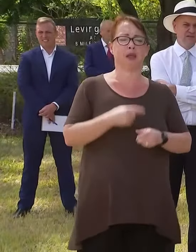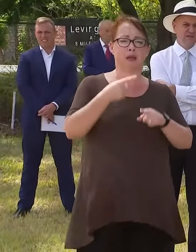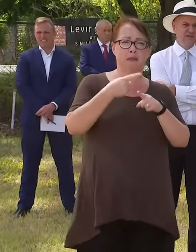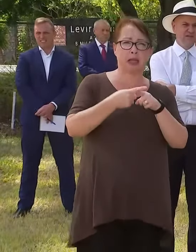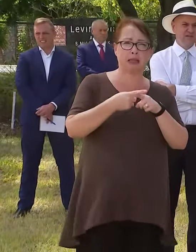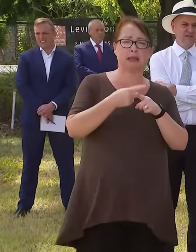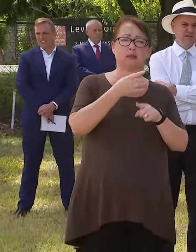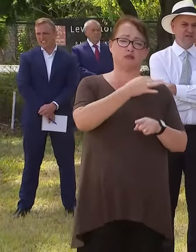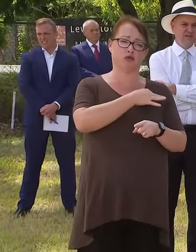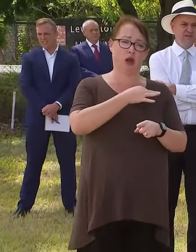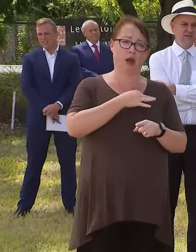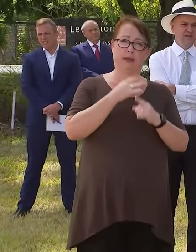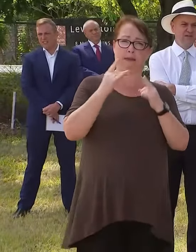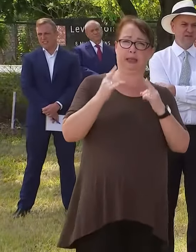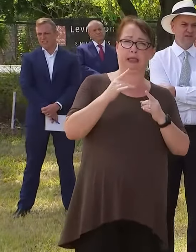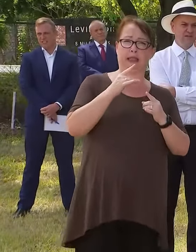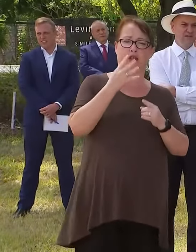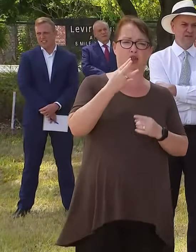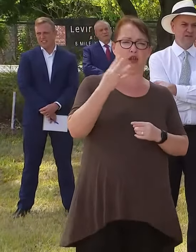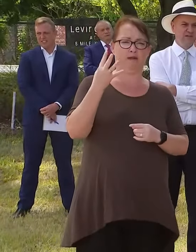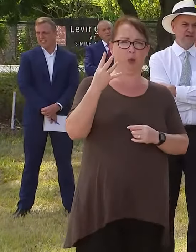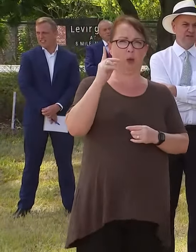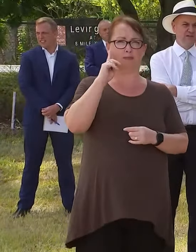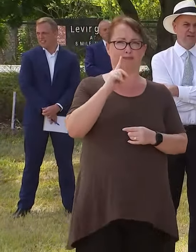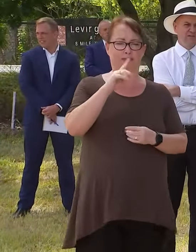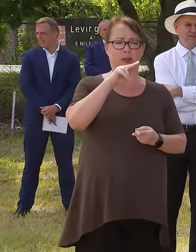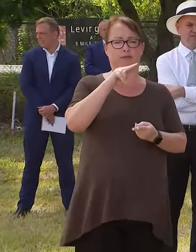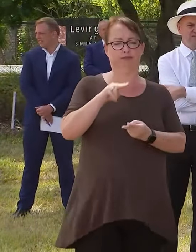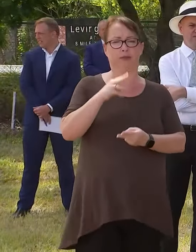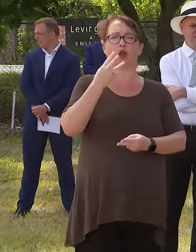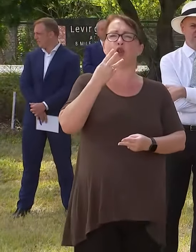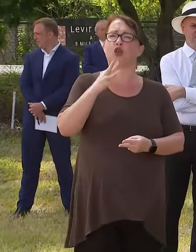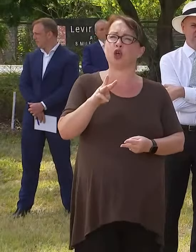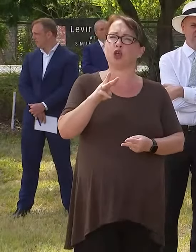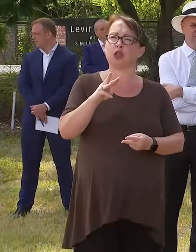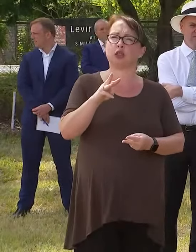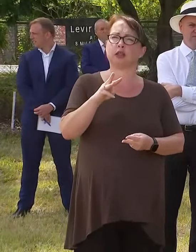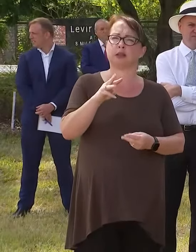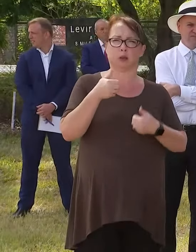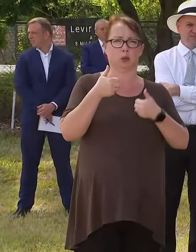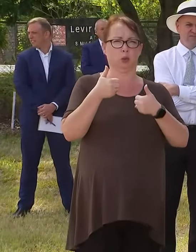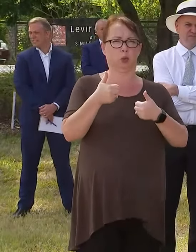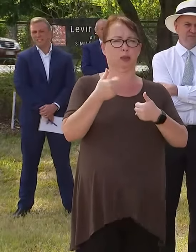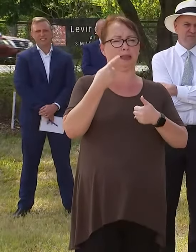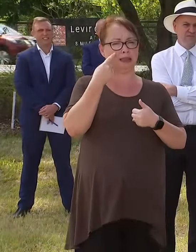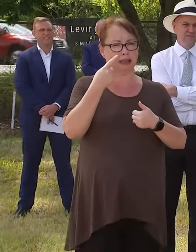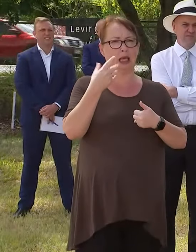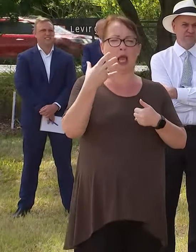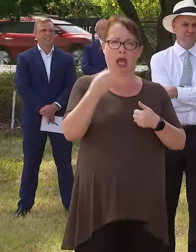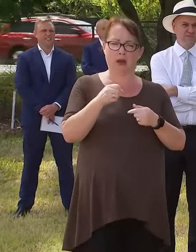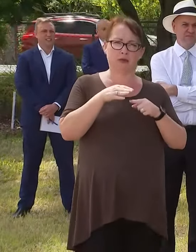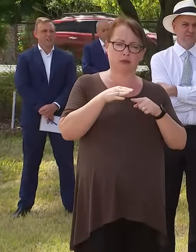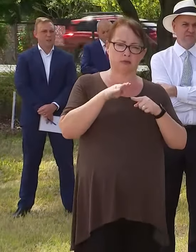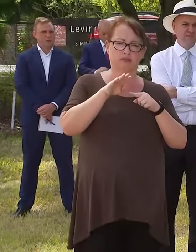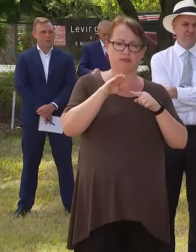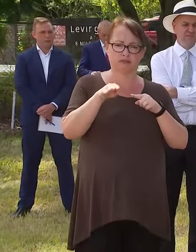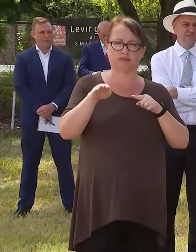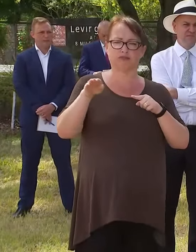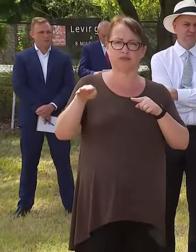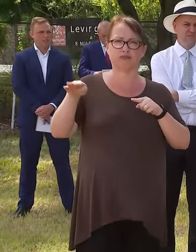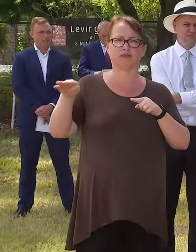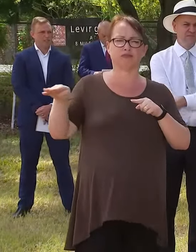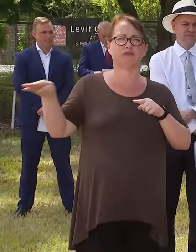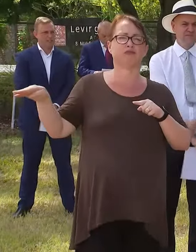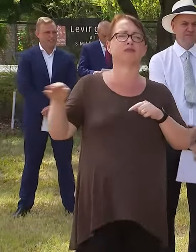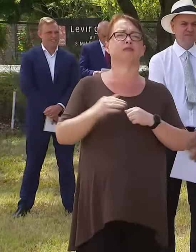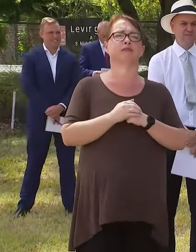decline in private beds as well, down from 34 to 30. So that's really good. It continues to show a bit of a trend there. And even